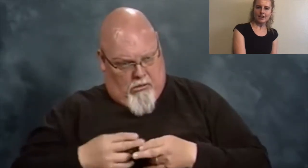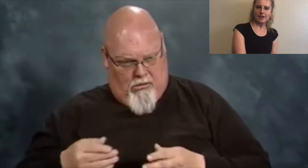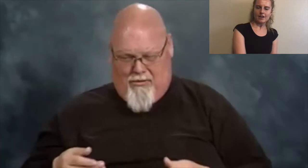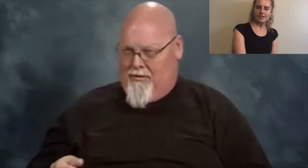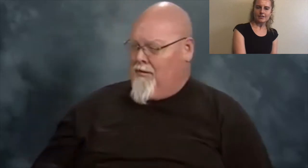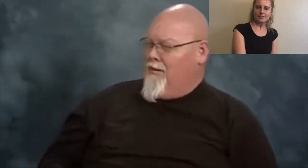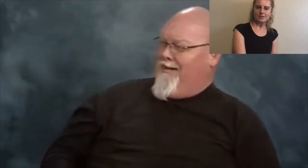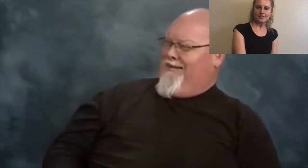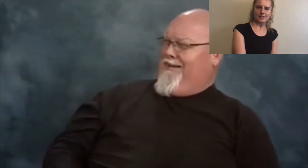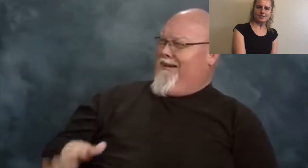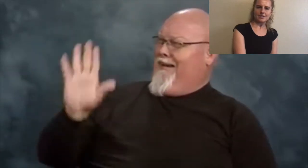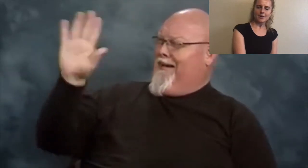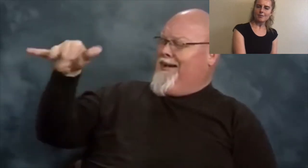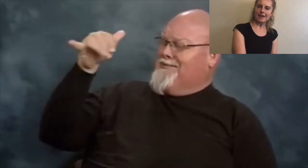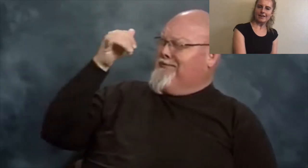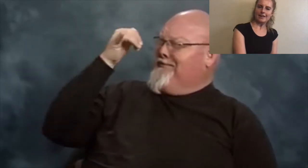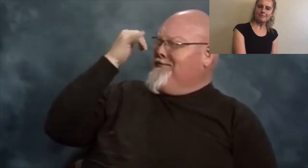And the student said, "Do you know my name?"